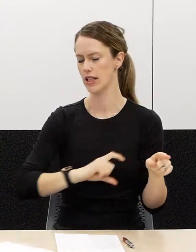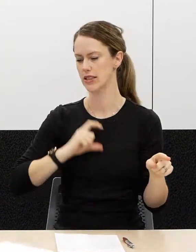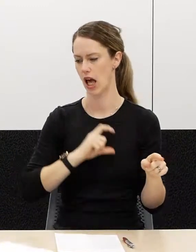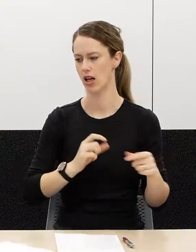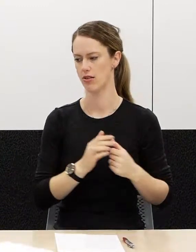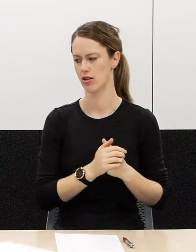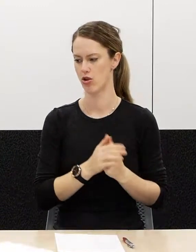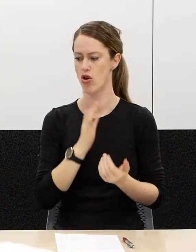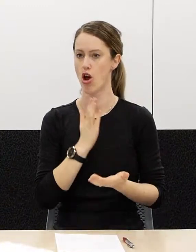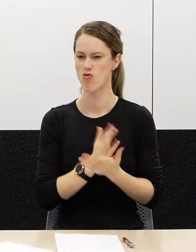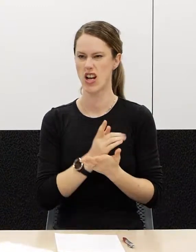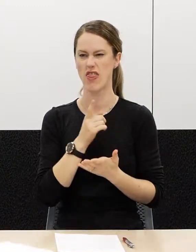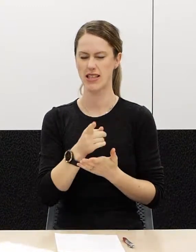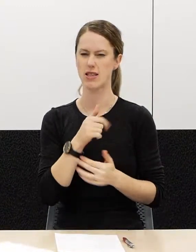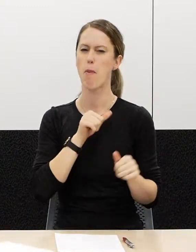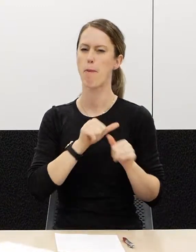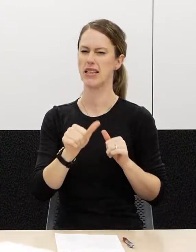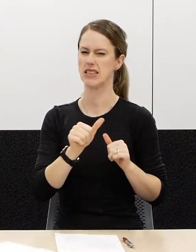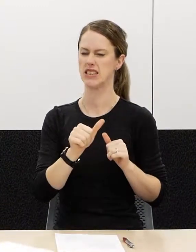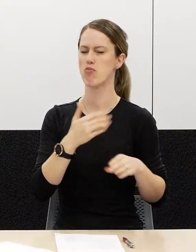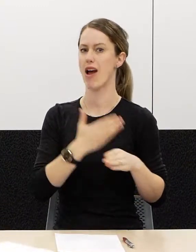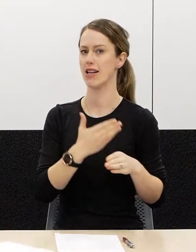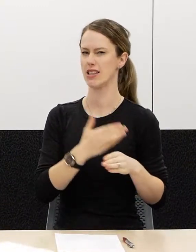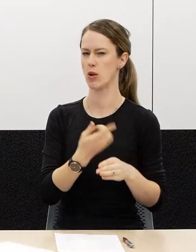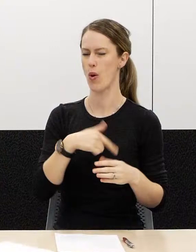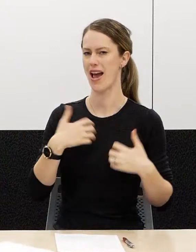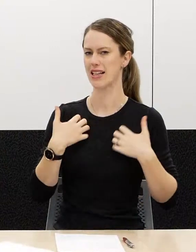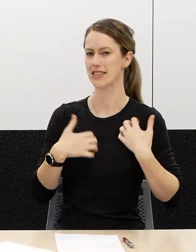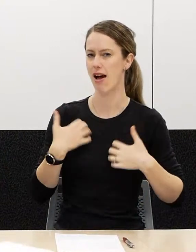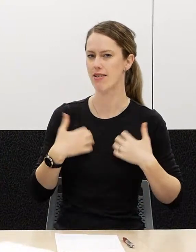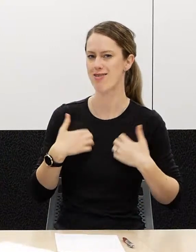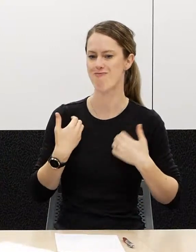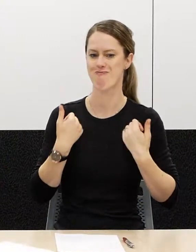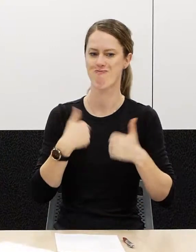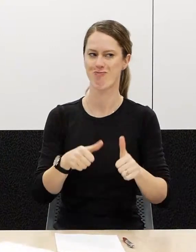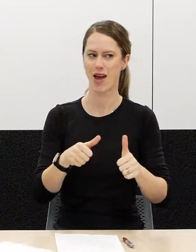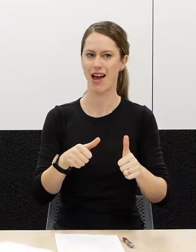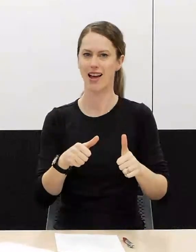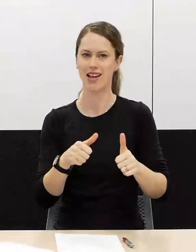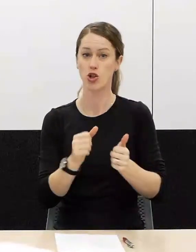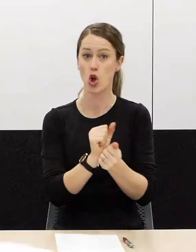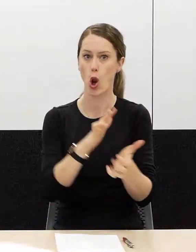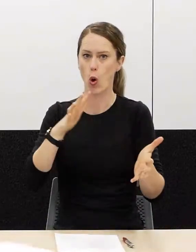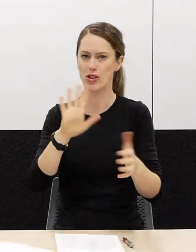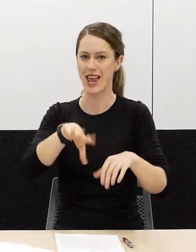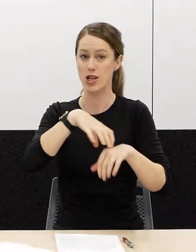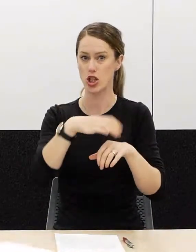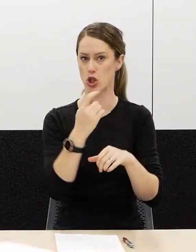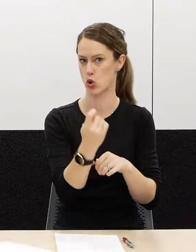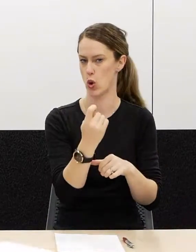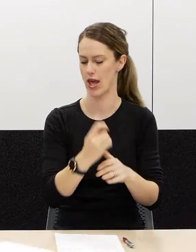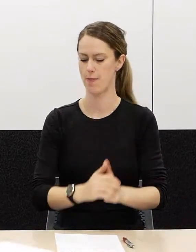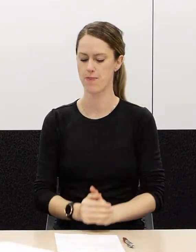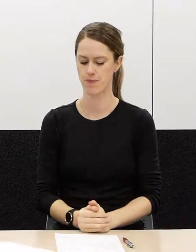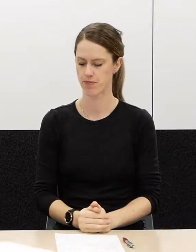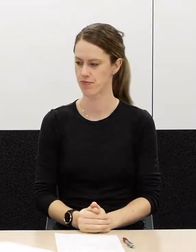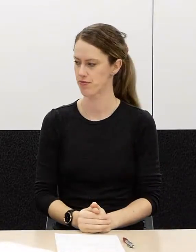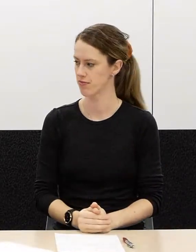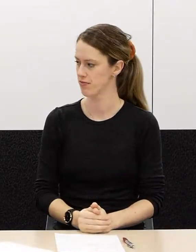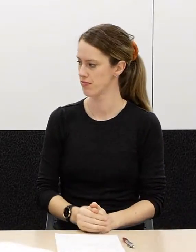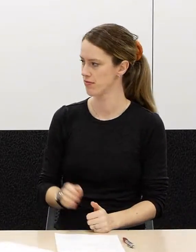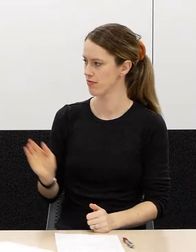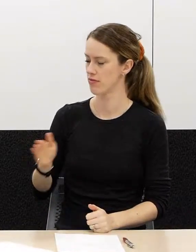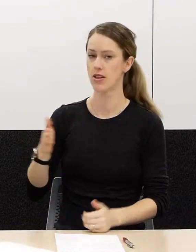So this is really best practice. So we're really excited to be able to launch the agency shortly. Absolutely. The